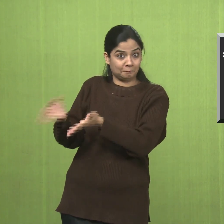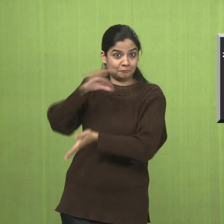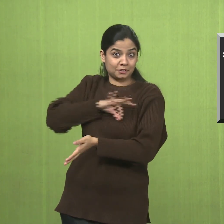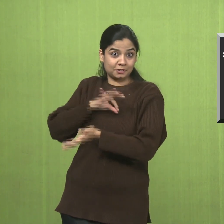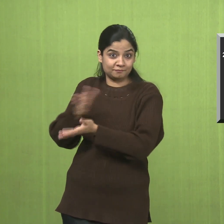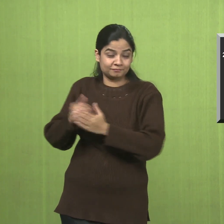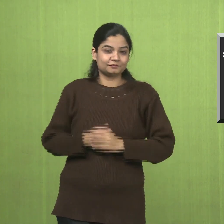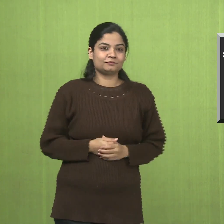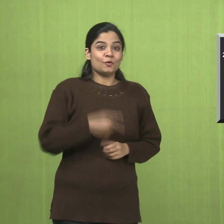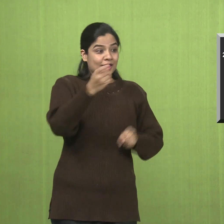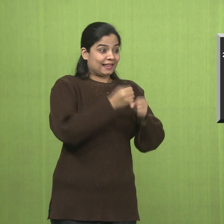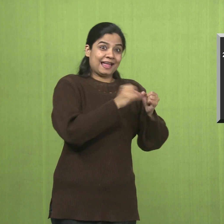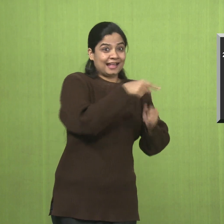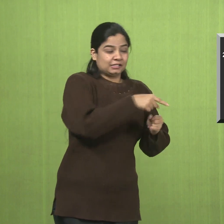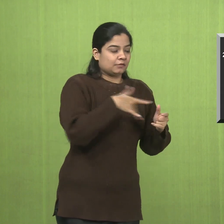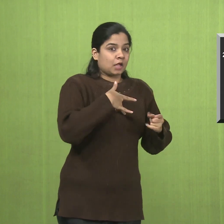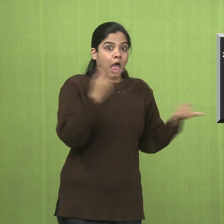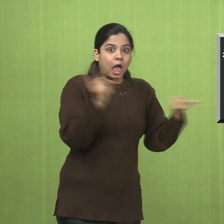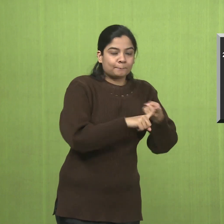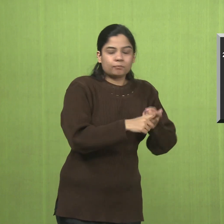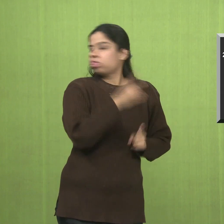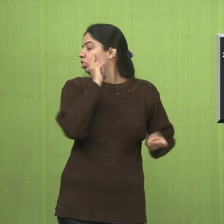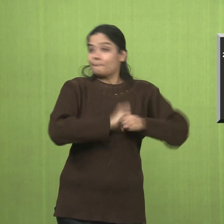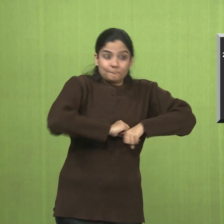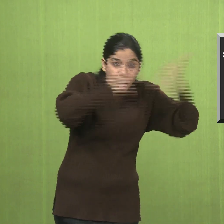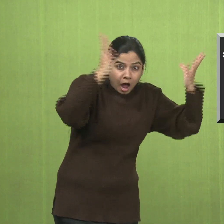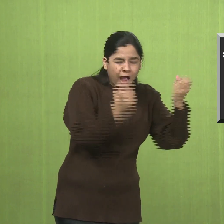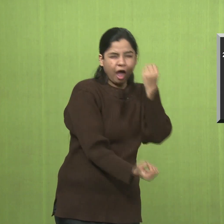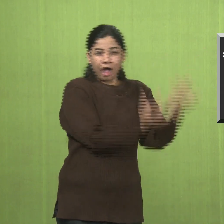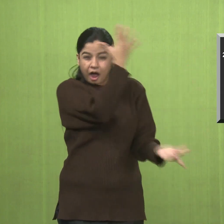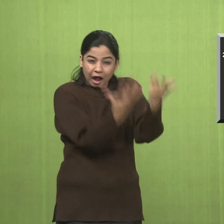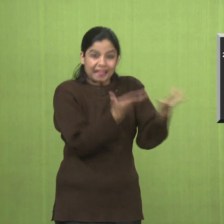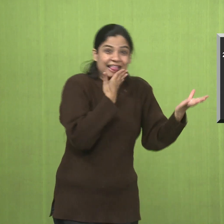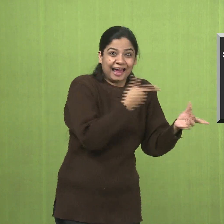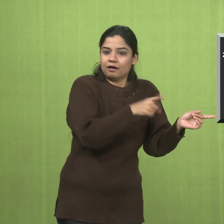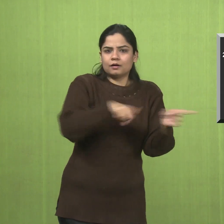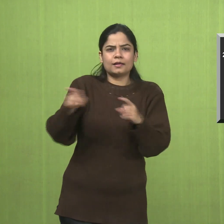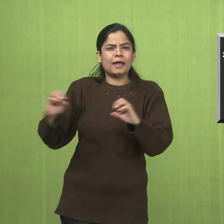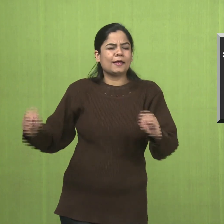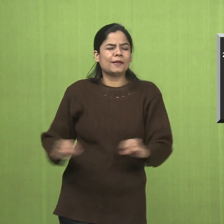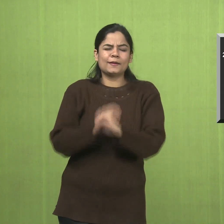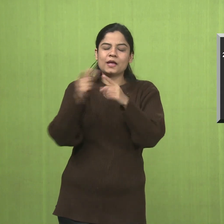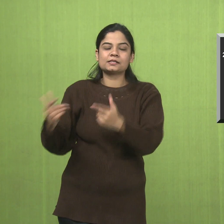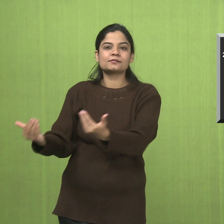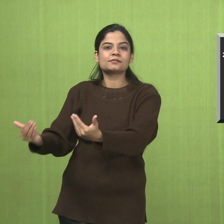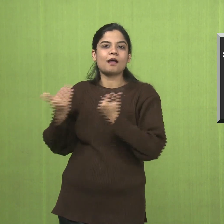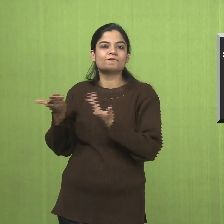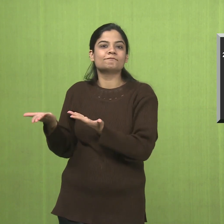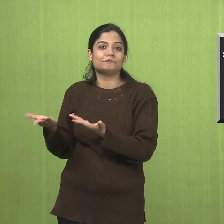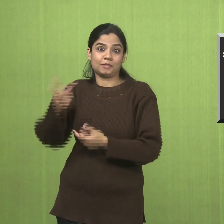very safe. Second thing is, in the gas, there are sometimes risks of getting burns or